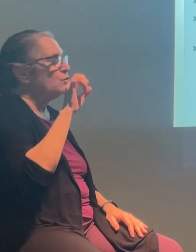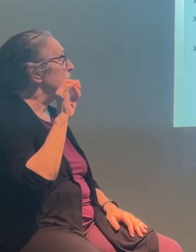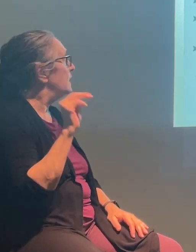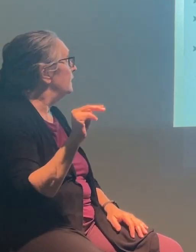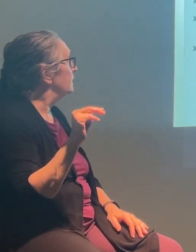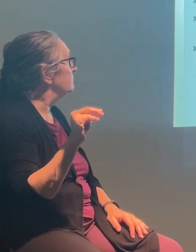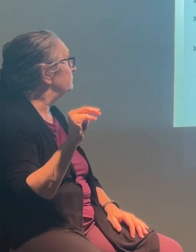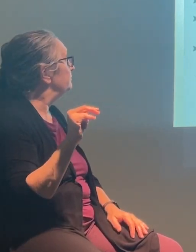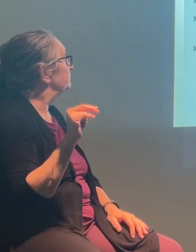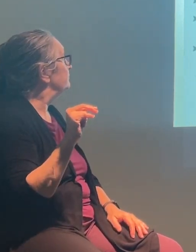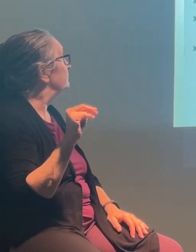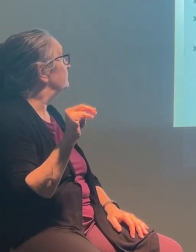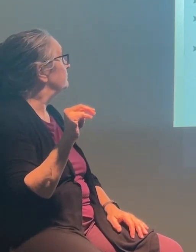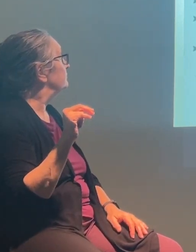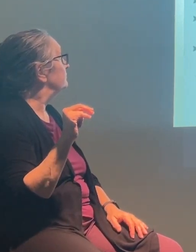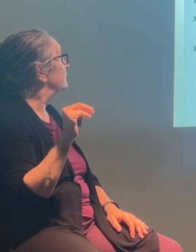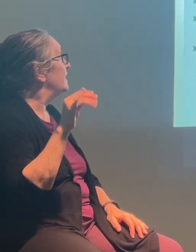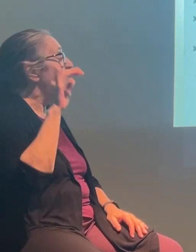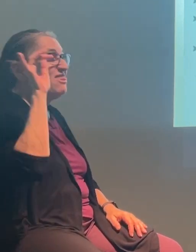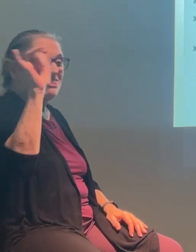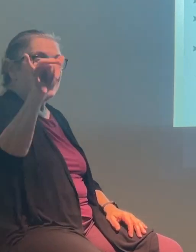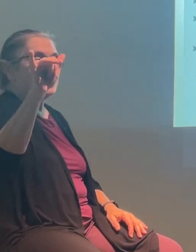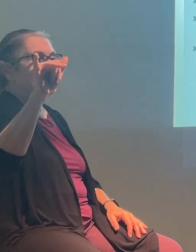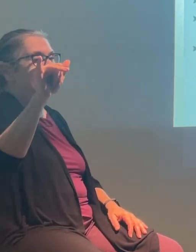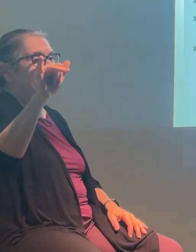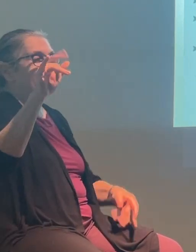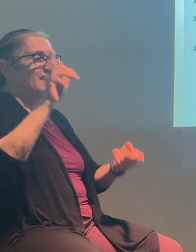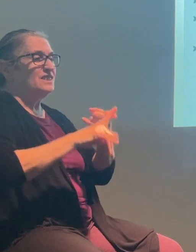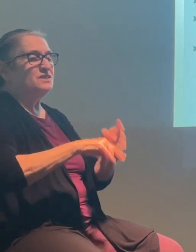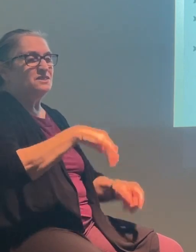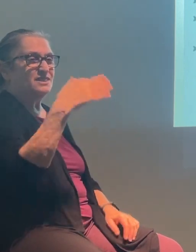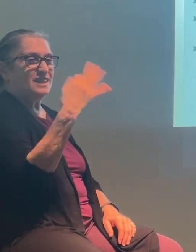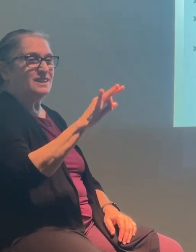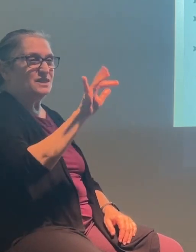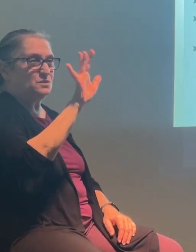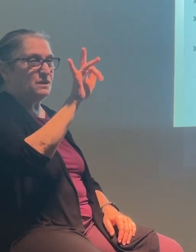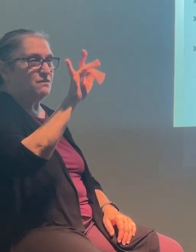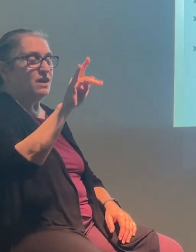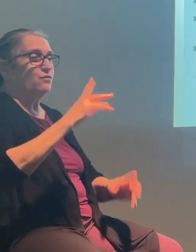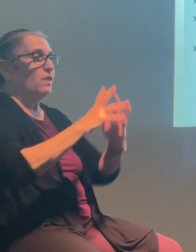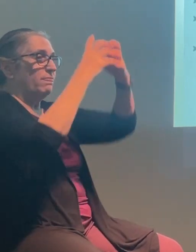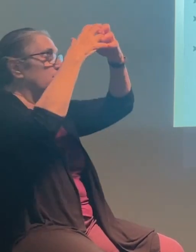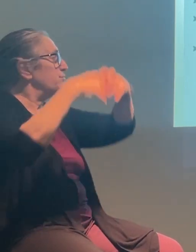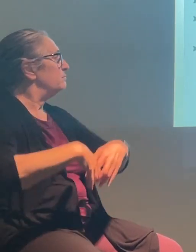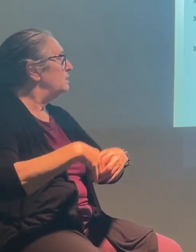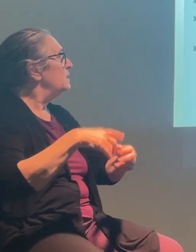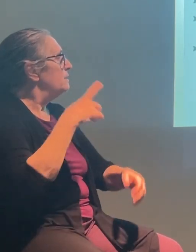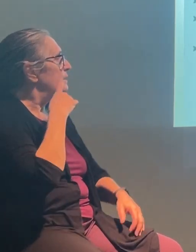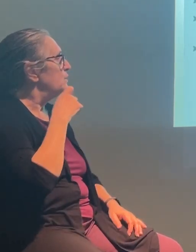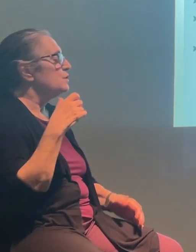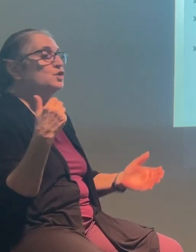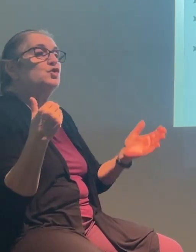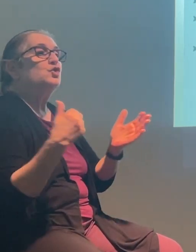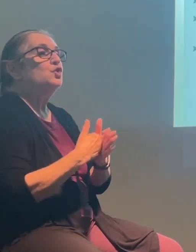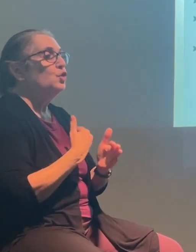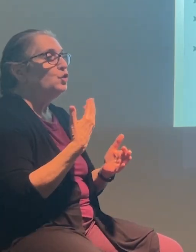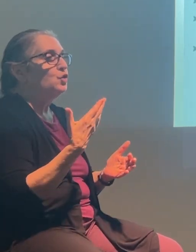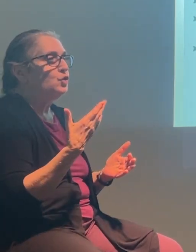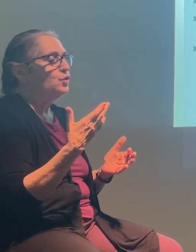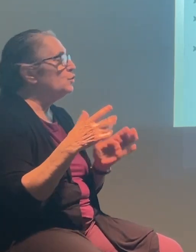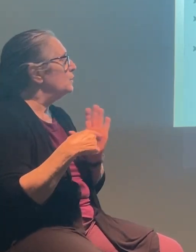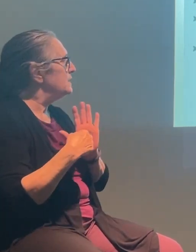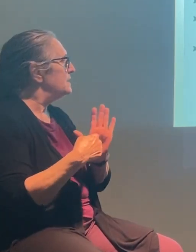where he had all of his cast. That stayed until 1925 when it was torn down because they did the new exhibit, Exposition des